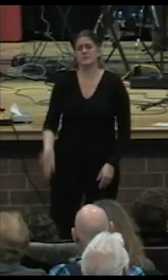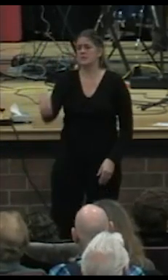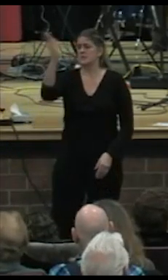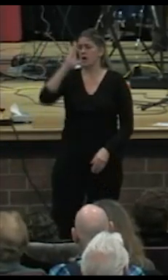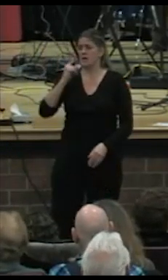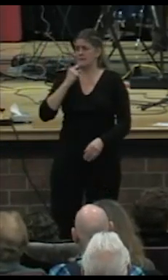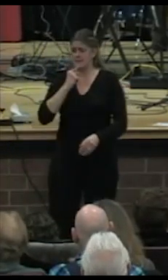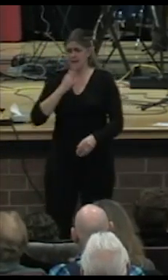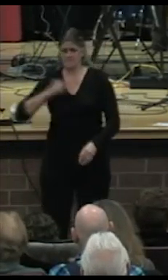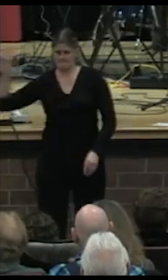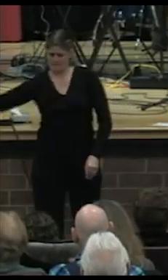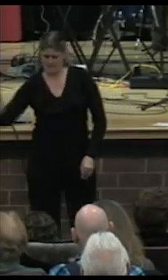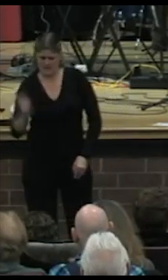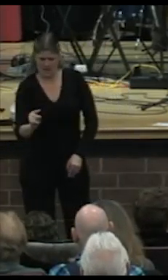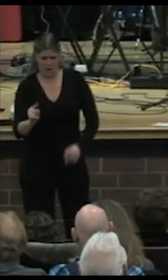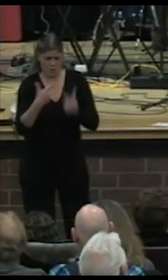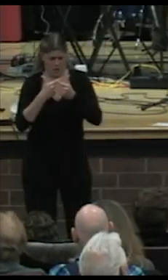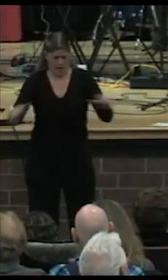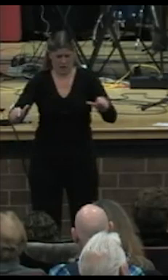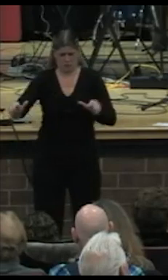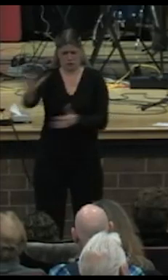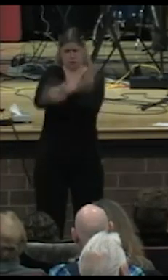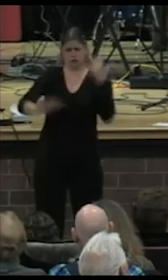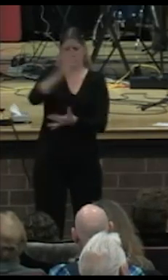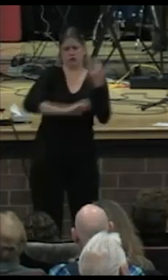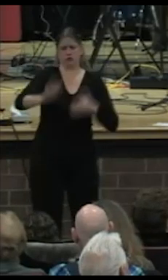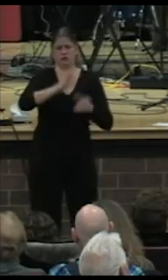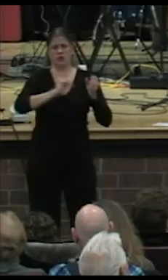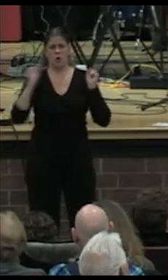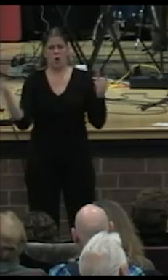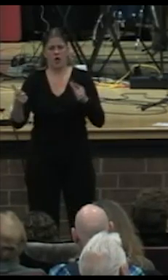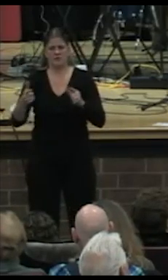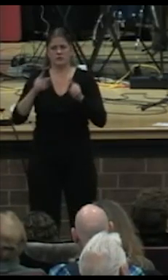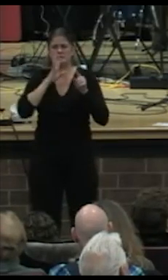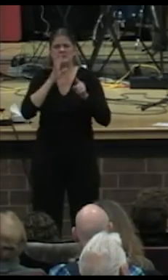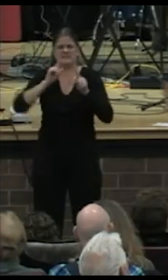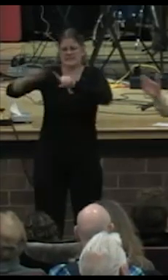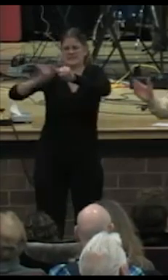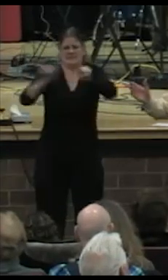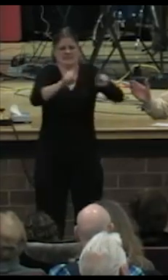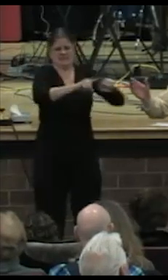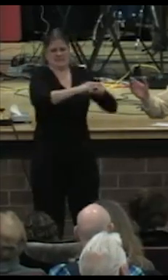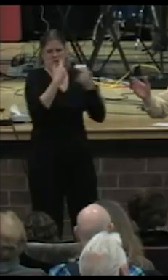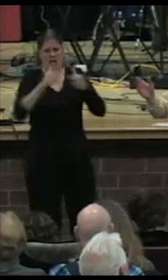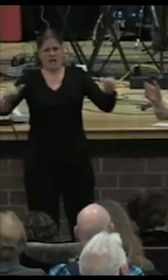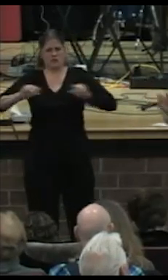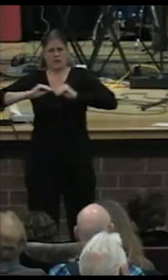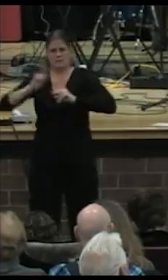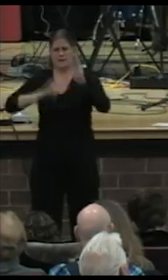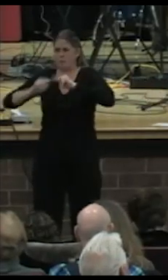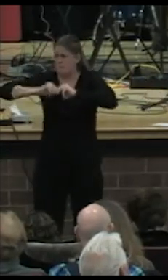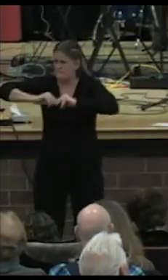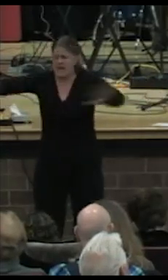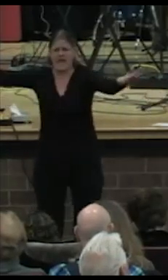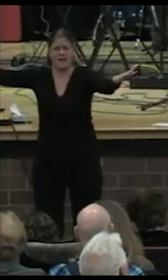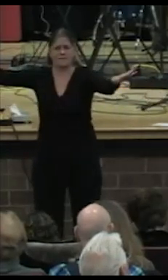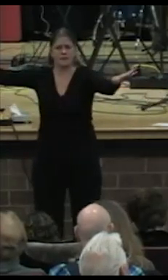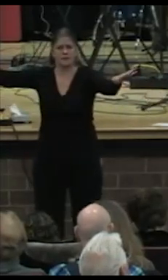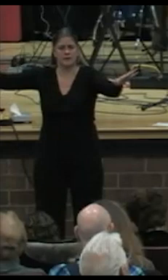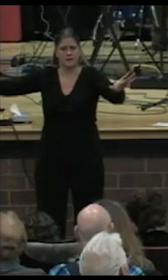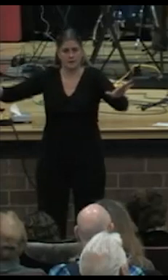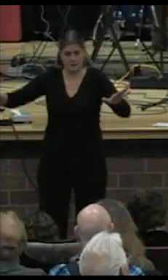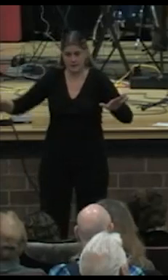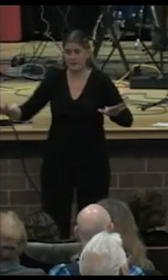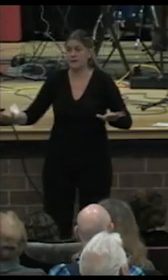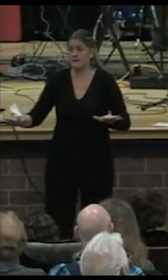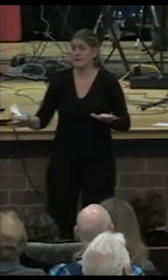God said, "Let us go down, confuse their language. They will not understand one another's speech." So the Lord scattered them abroad over the face of the earth. Therefore its